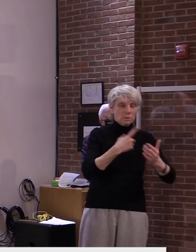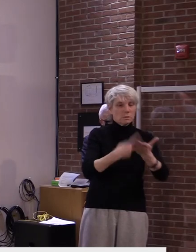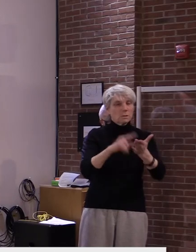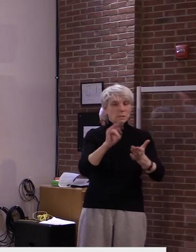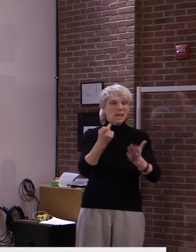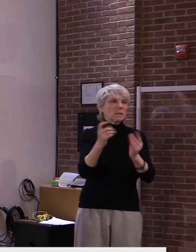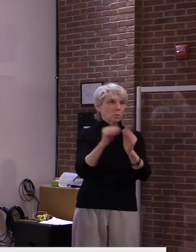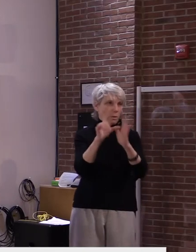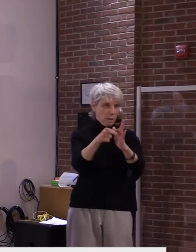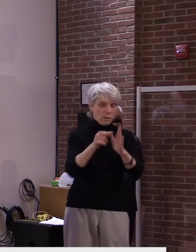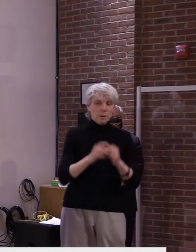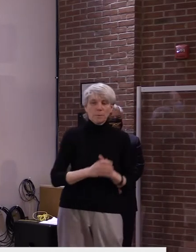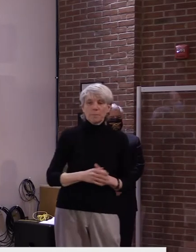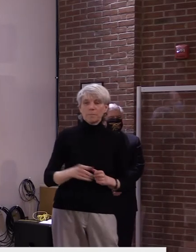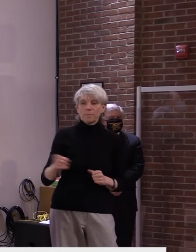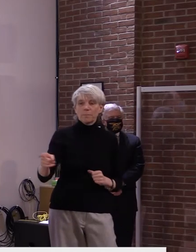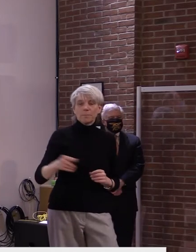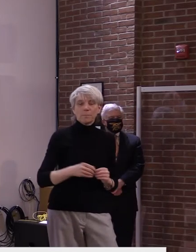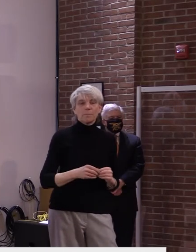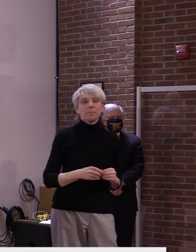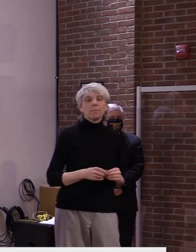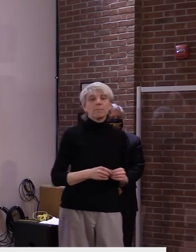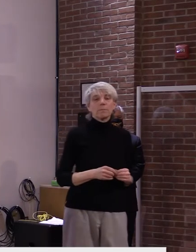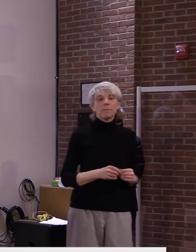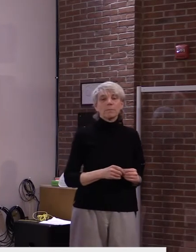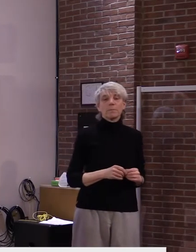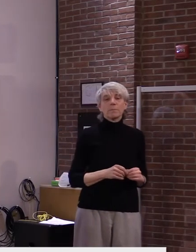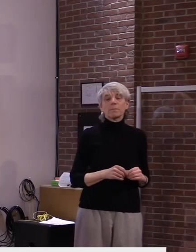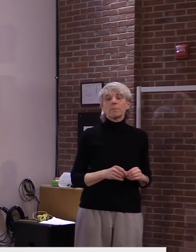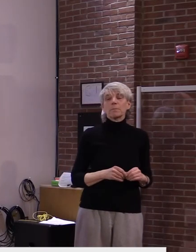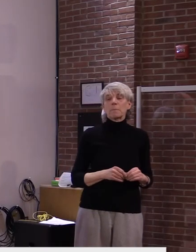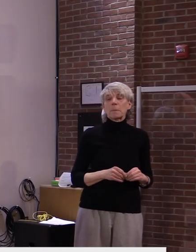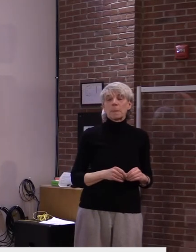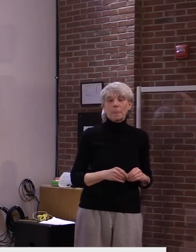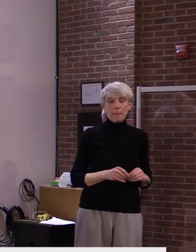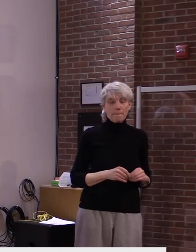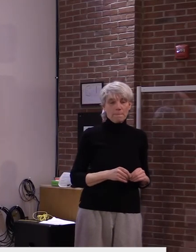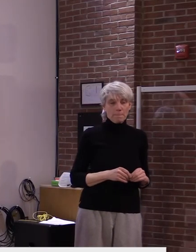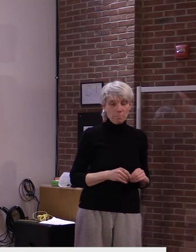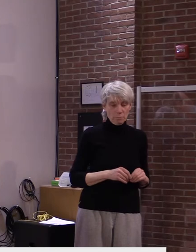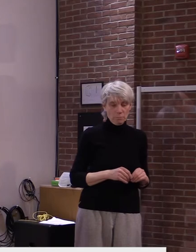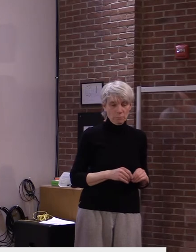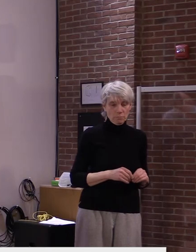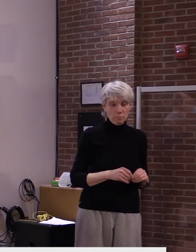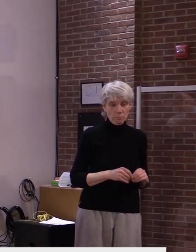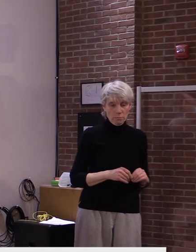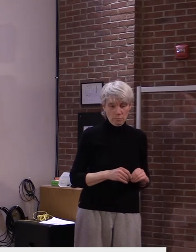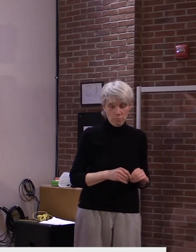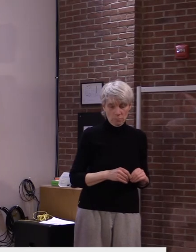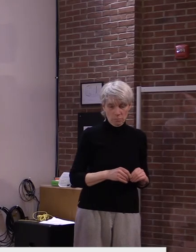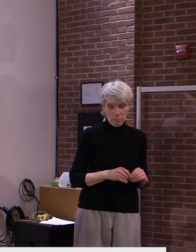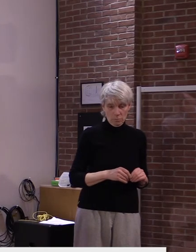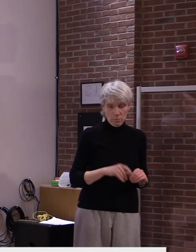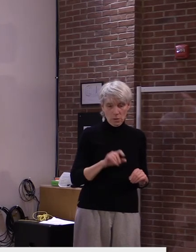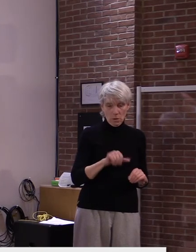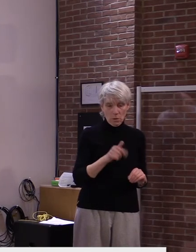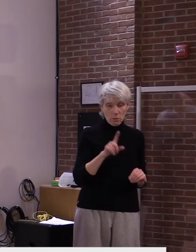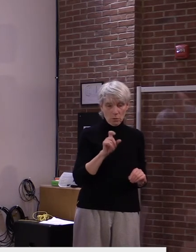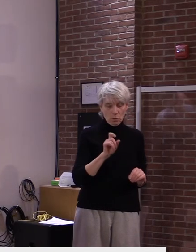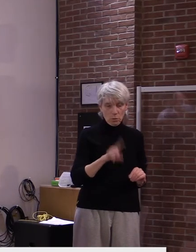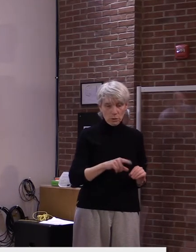One of the other issues they brought up was the current complication in doing this.